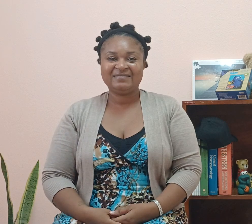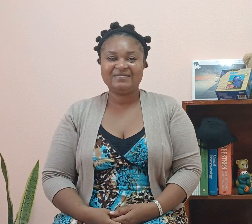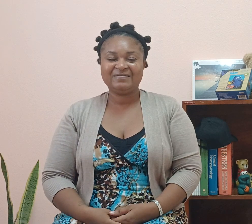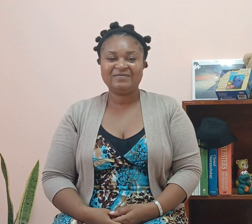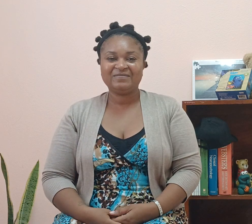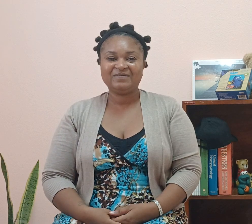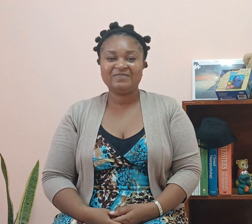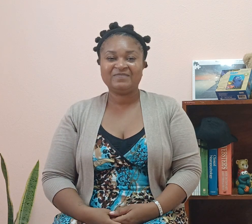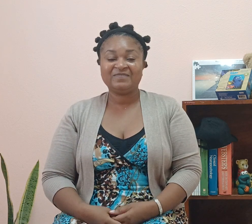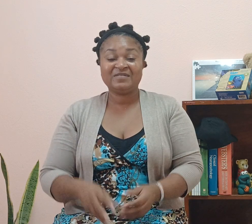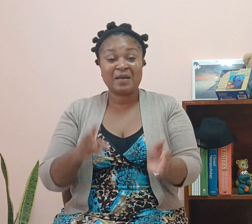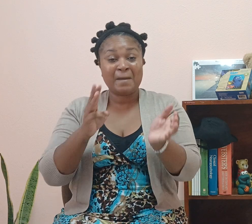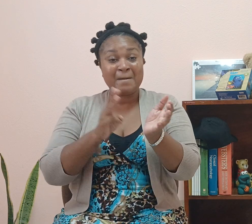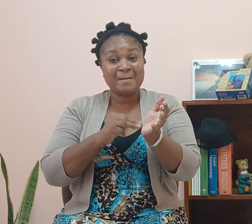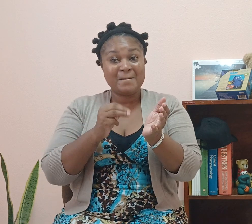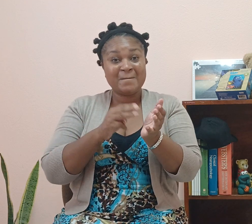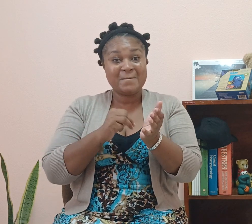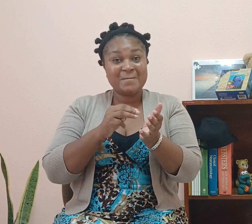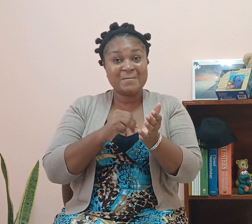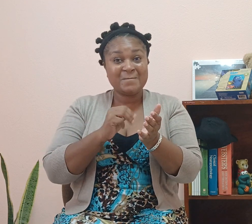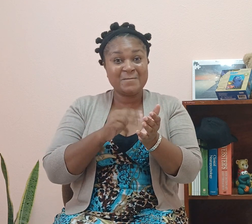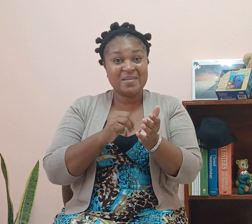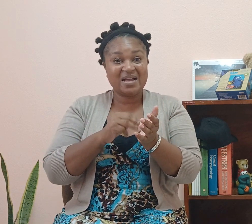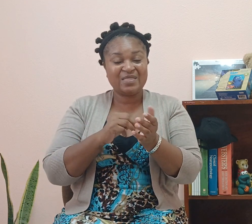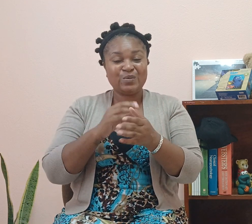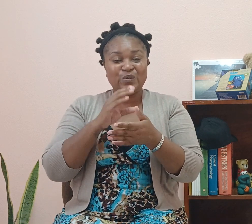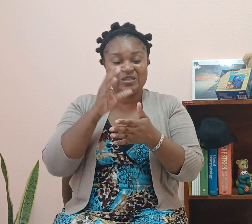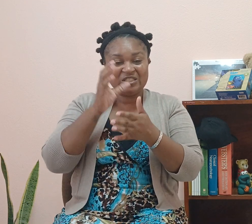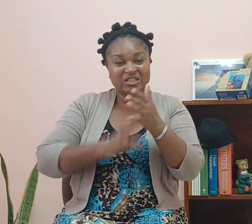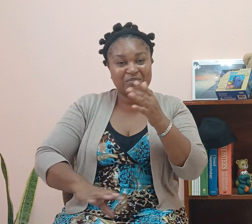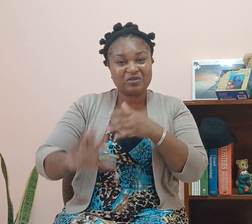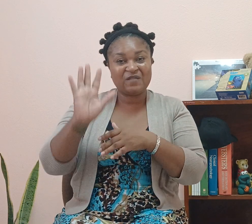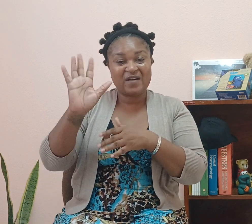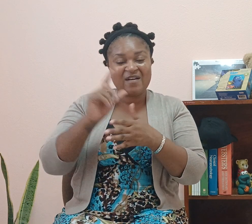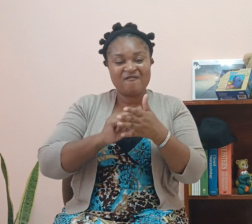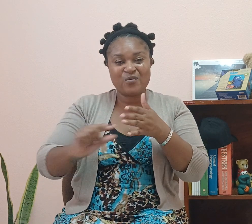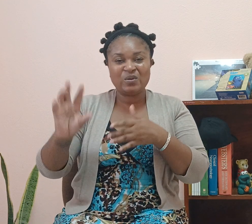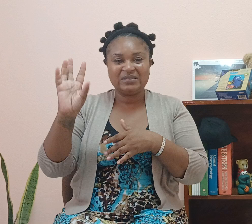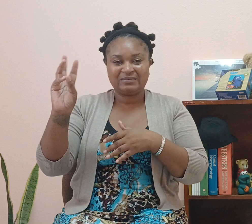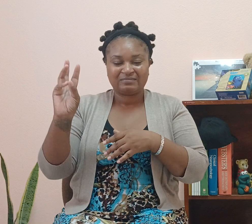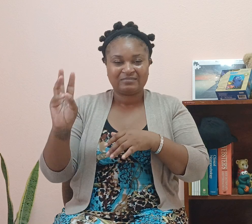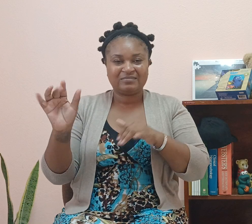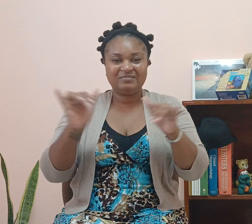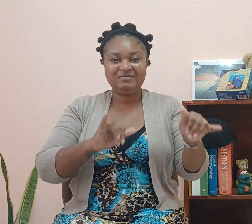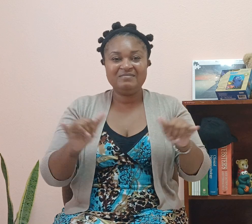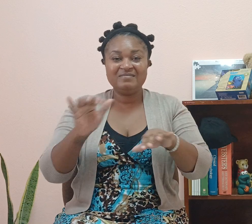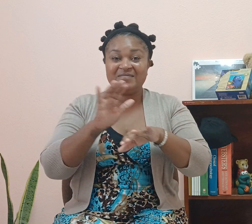Matthew chapter 5, verse 6, Common English Bible.